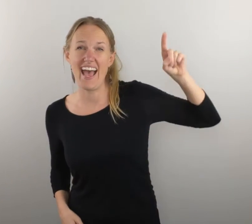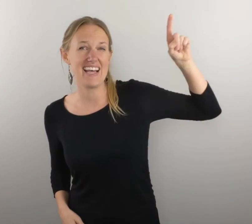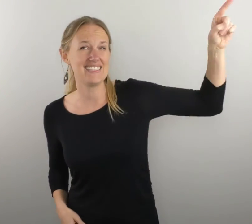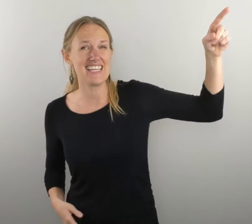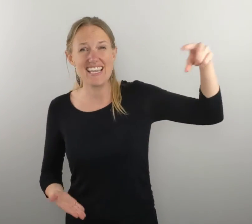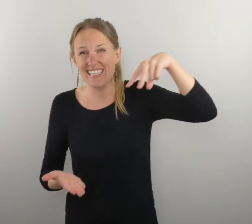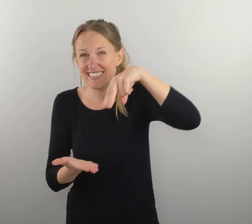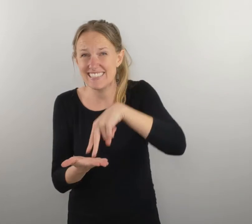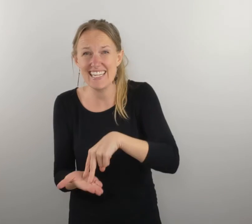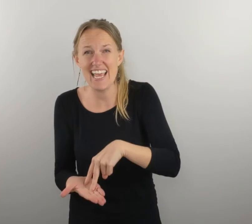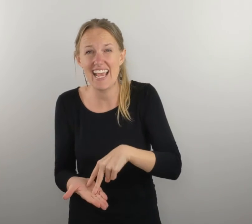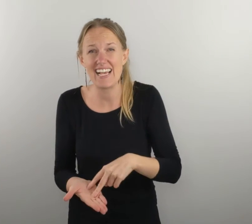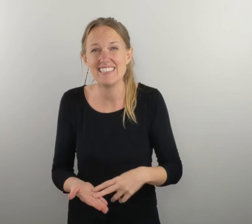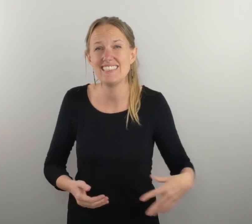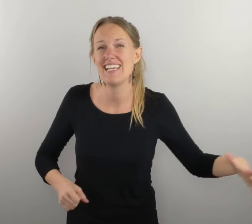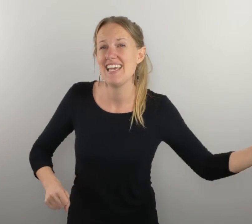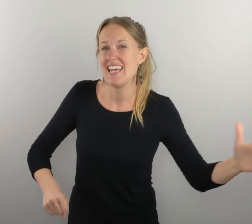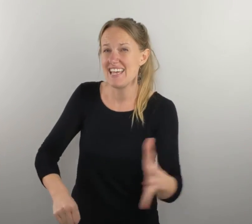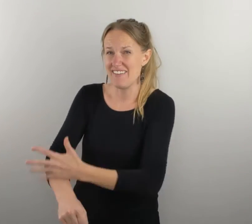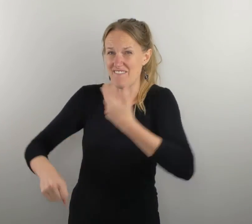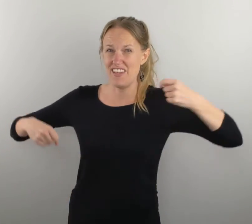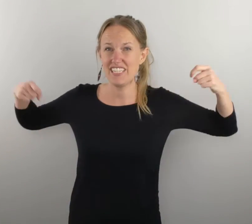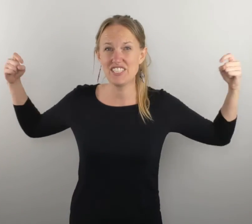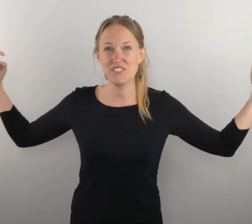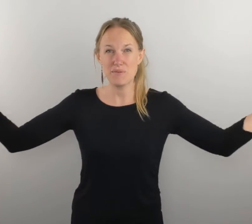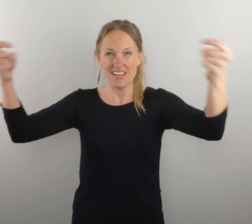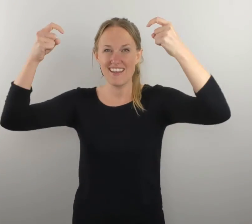as he stands in victory,